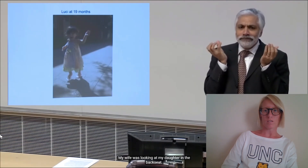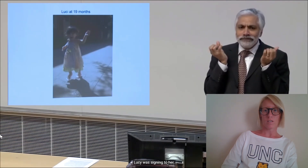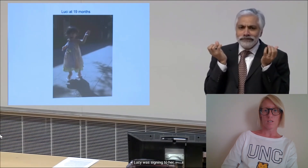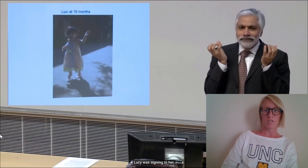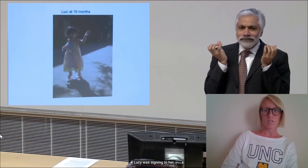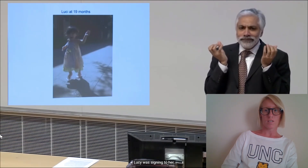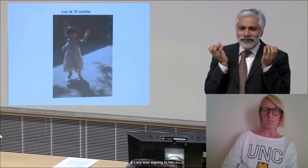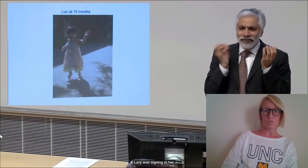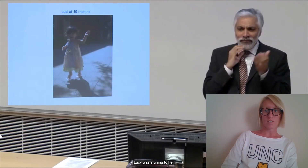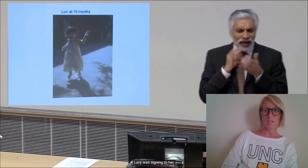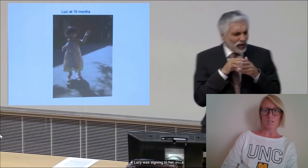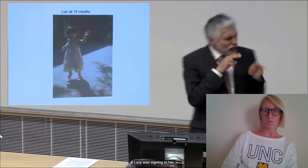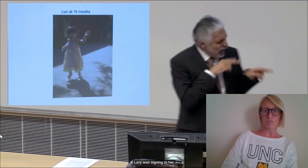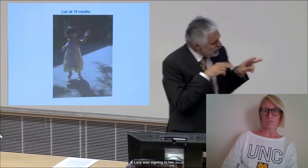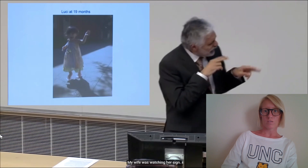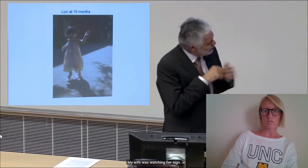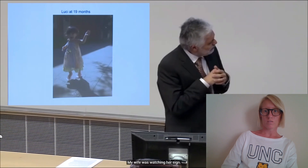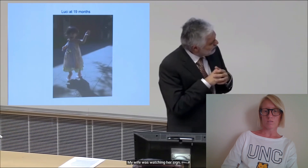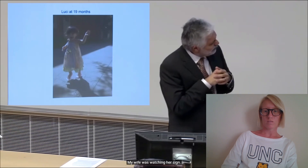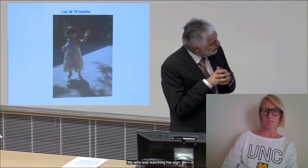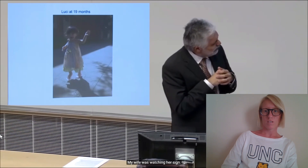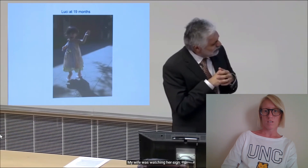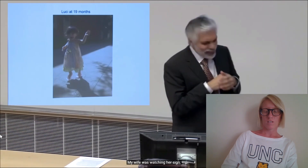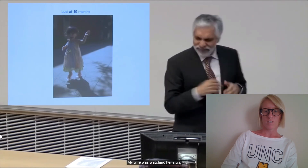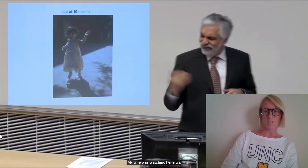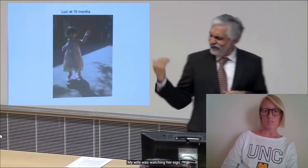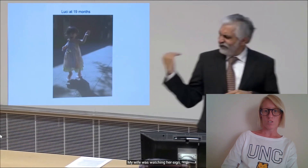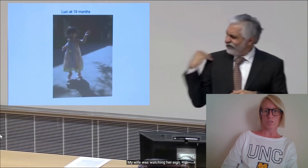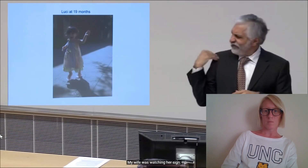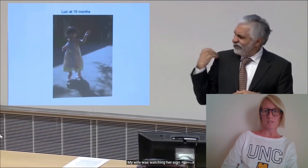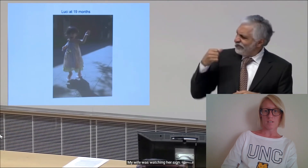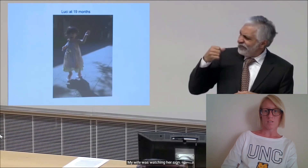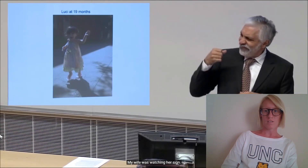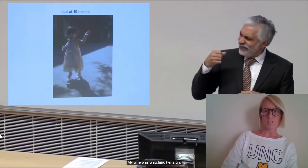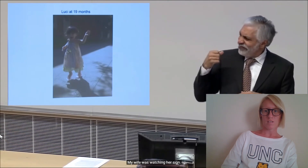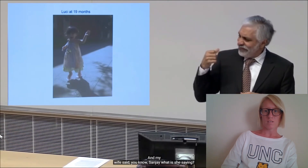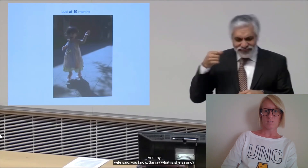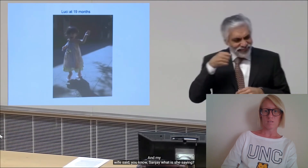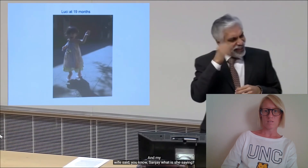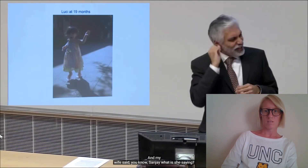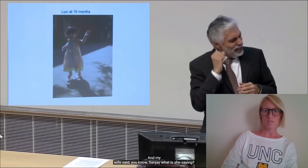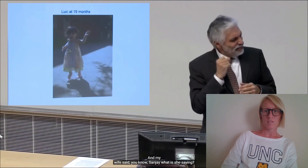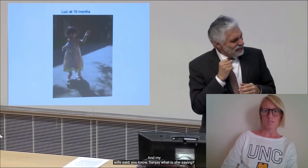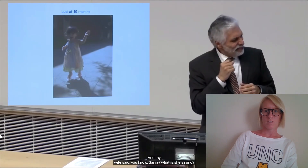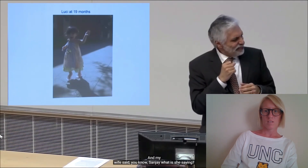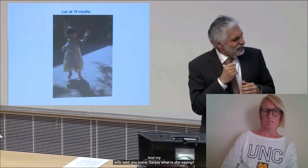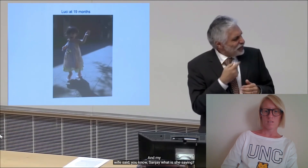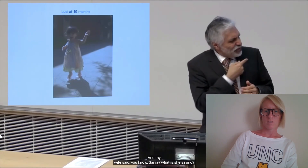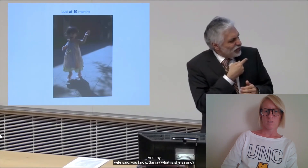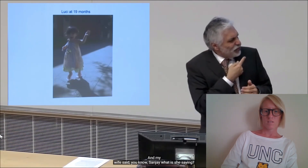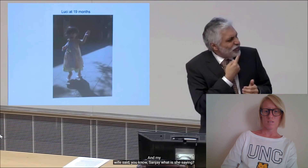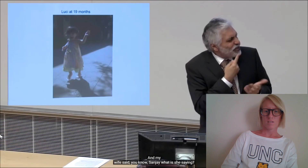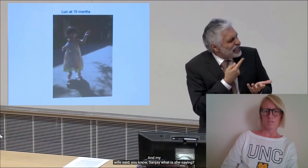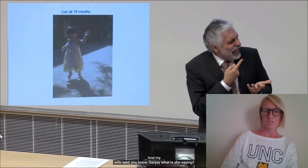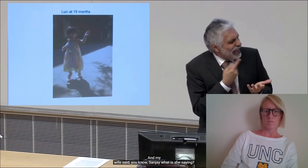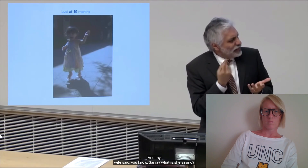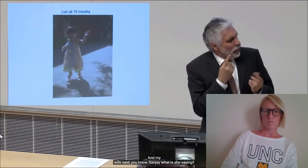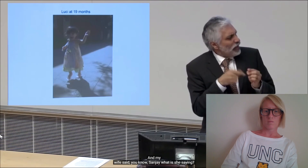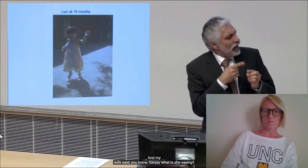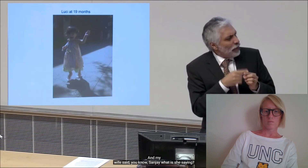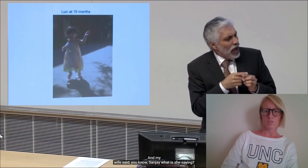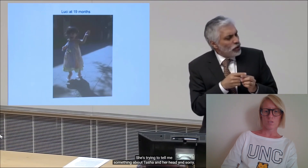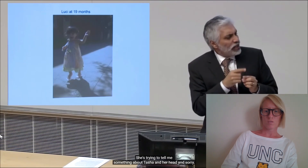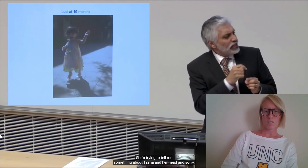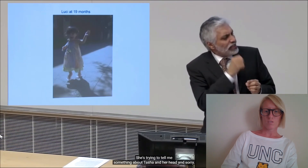back seat. Lucy was signing to her, and my wife was watching her sign. And my wife said, you know, Sanjay, what's